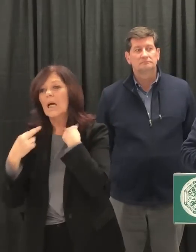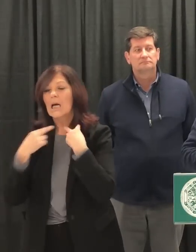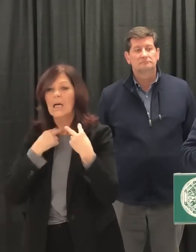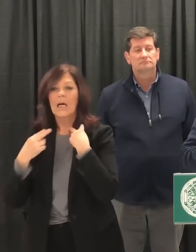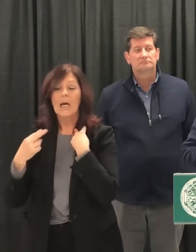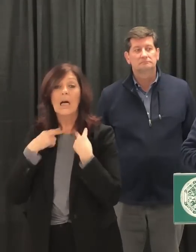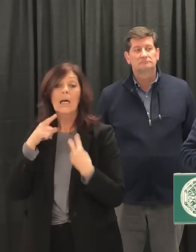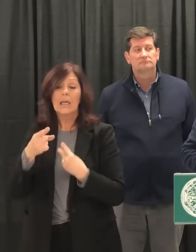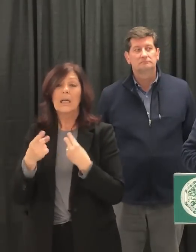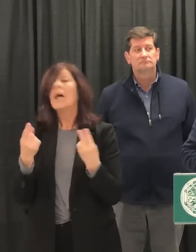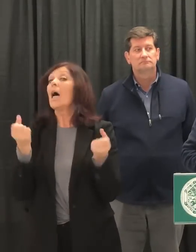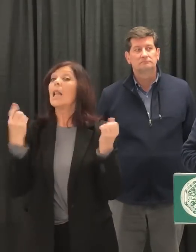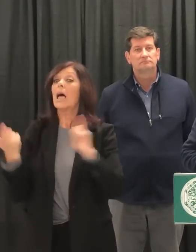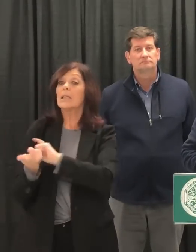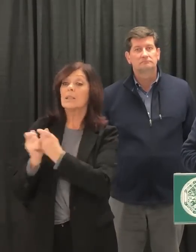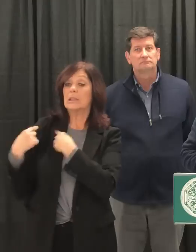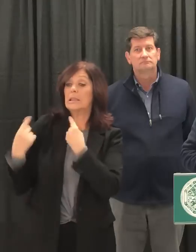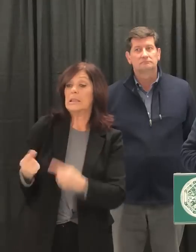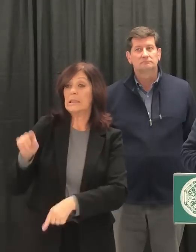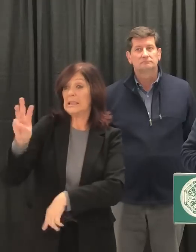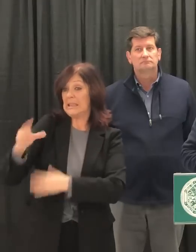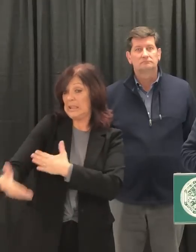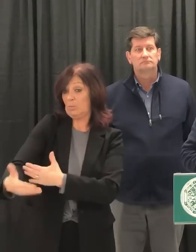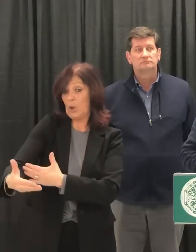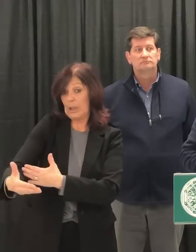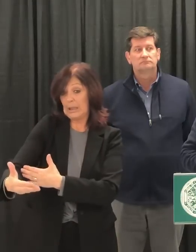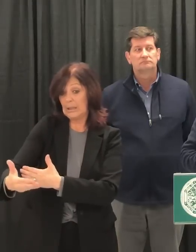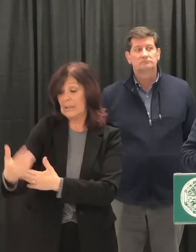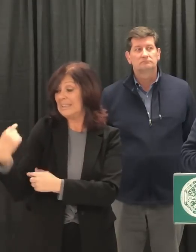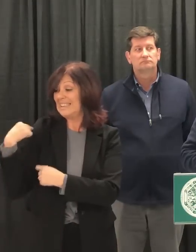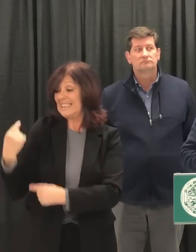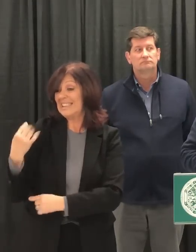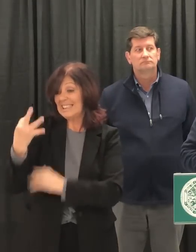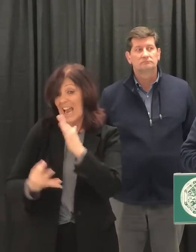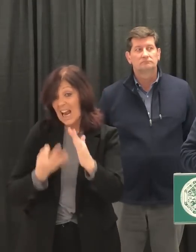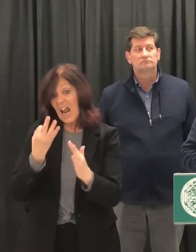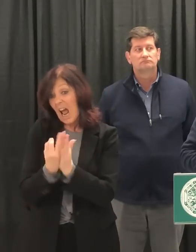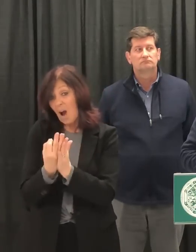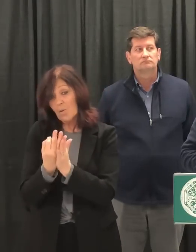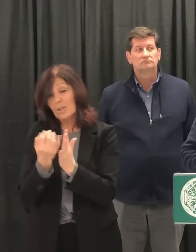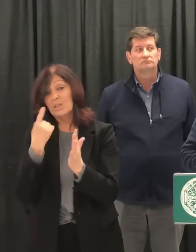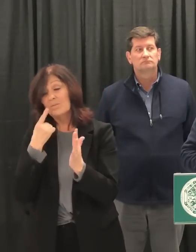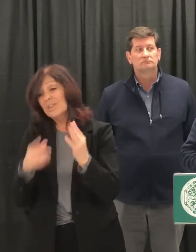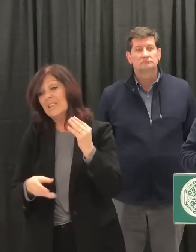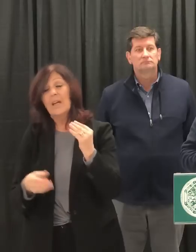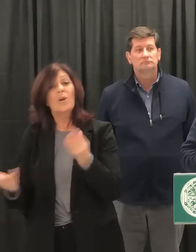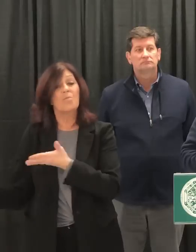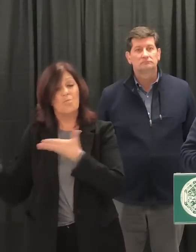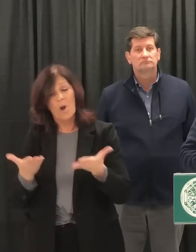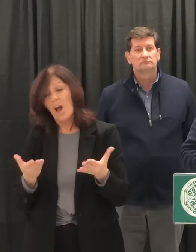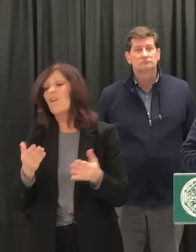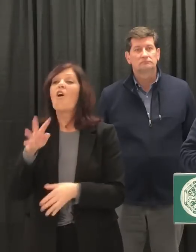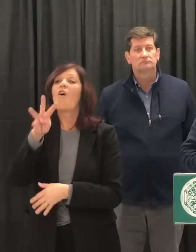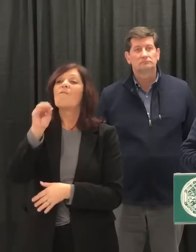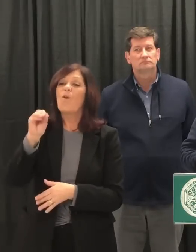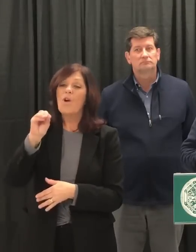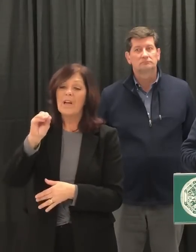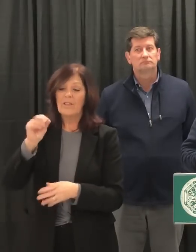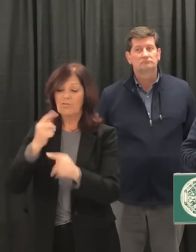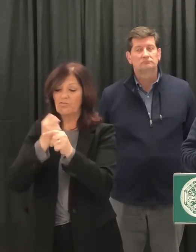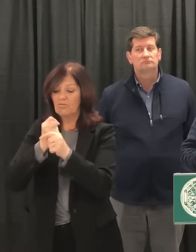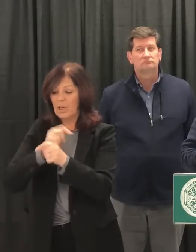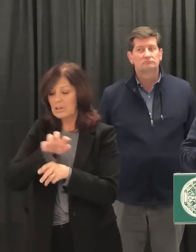executive said, a lot's changed since 6 a.m. this morning. The last 9 hours, we brought on over 40 high lifts, articulating front end loaders that